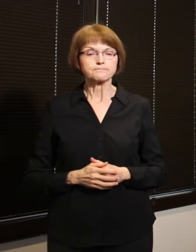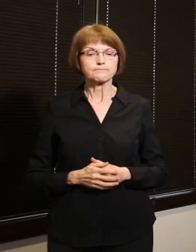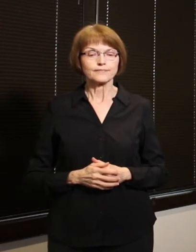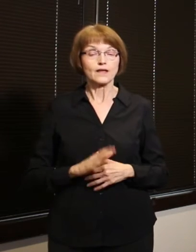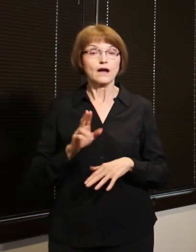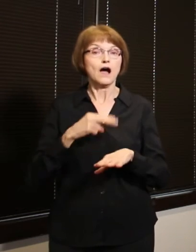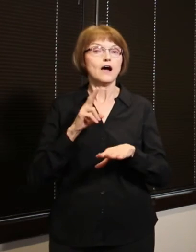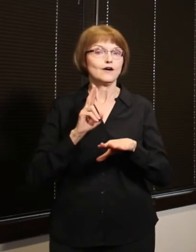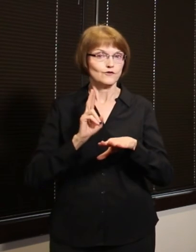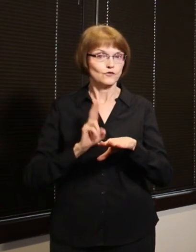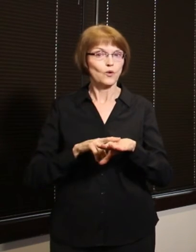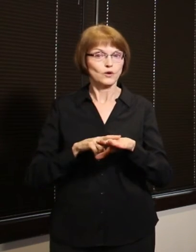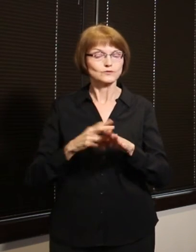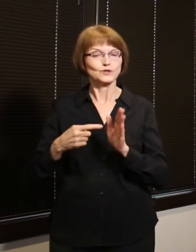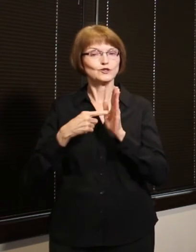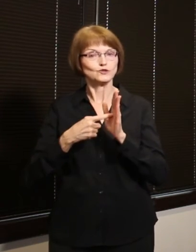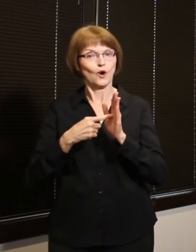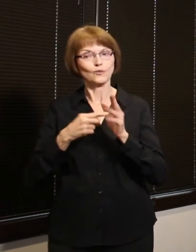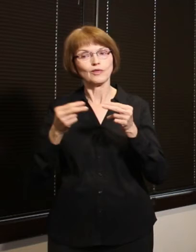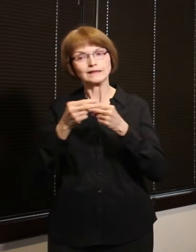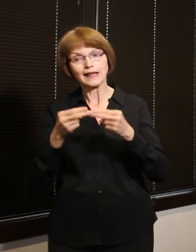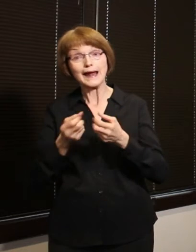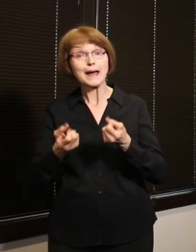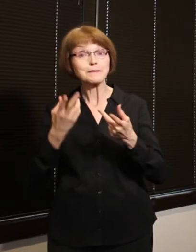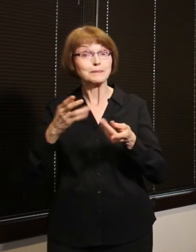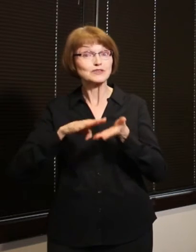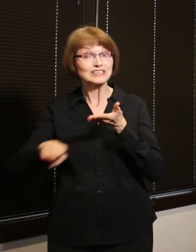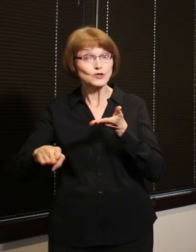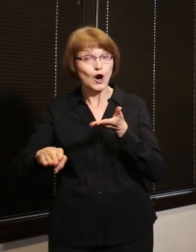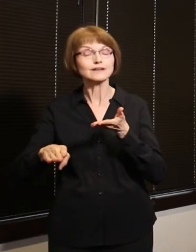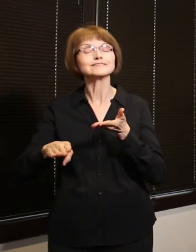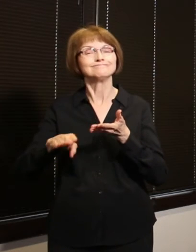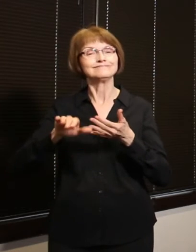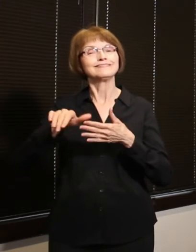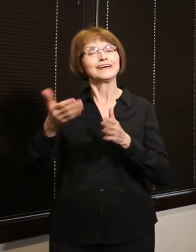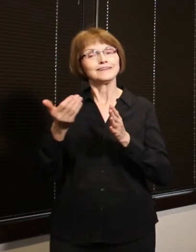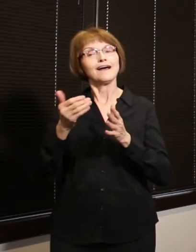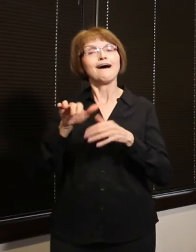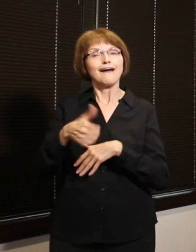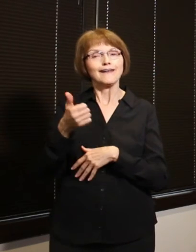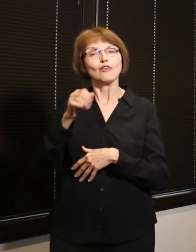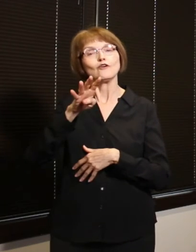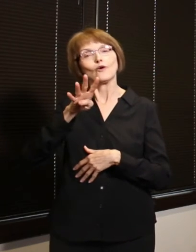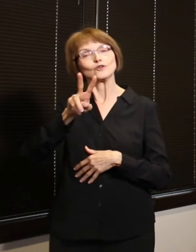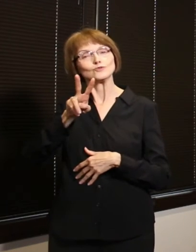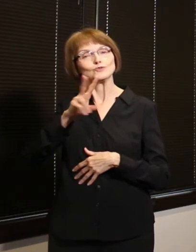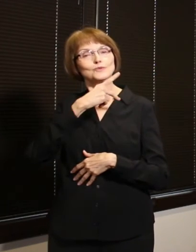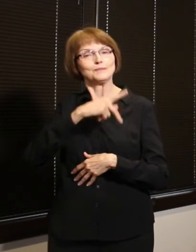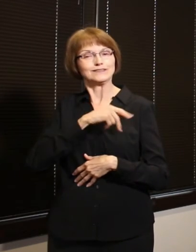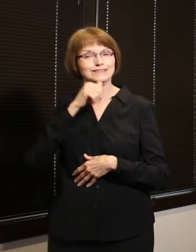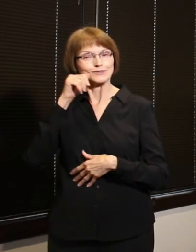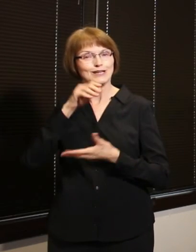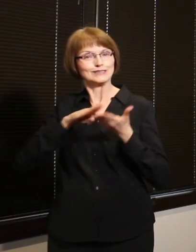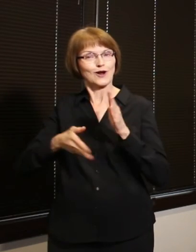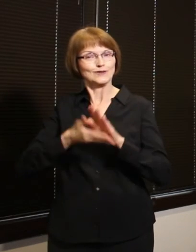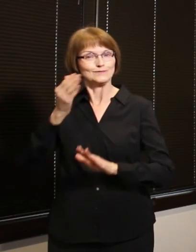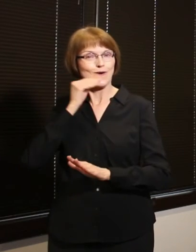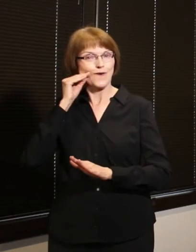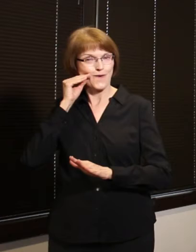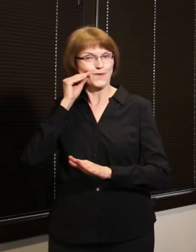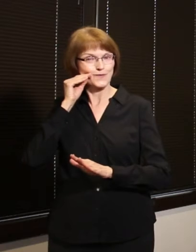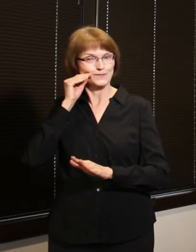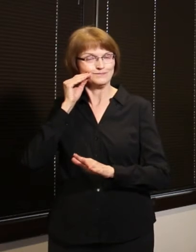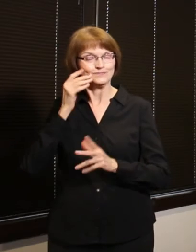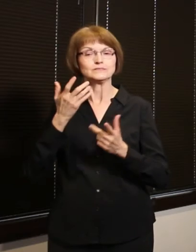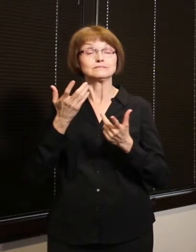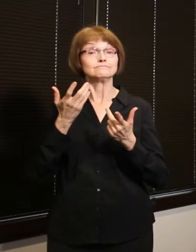And of course, we always like to show our slide about discharges. So we had another 42 COVID patients discharged yesterday from our hospitals,